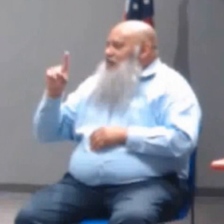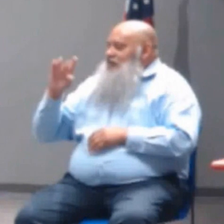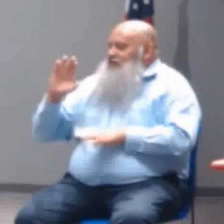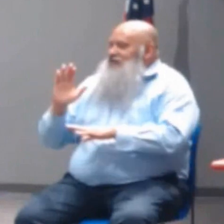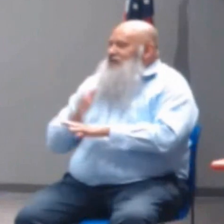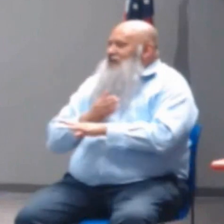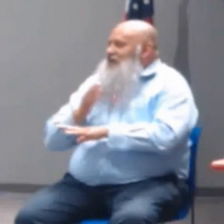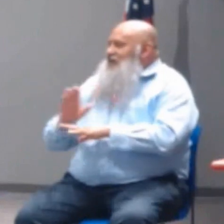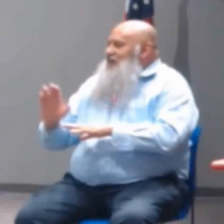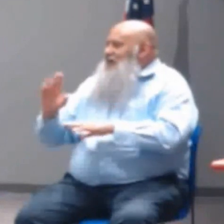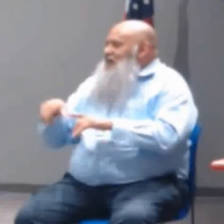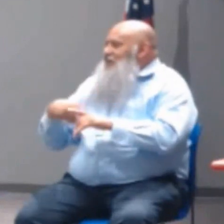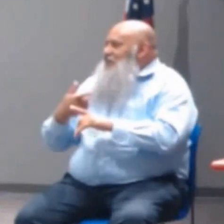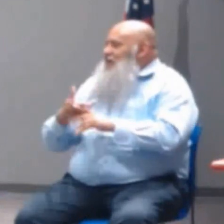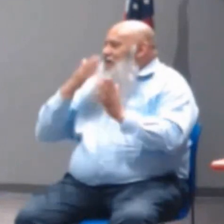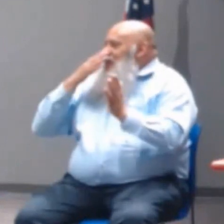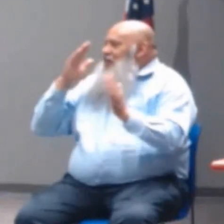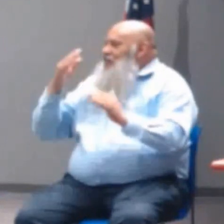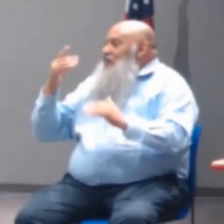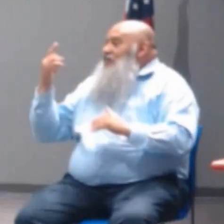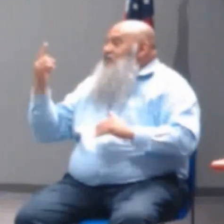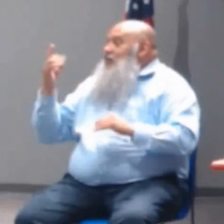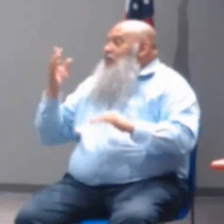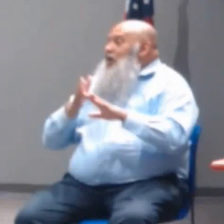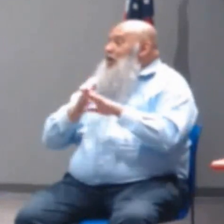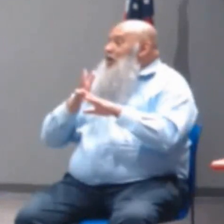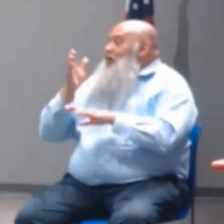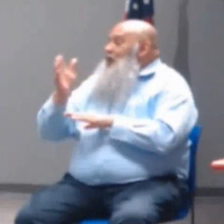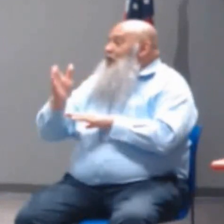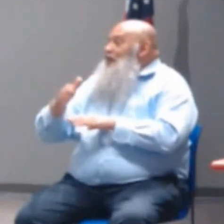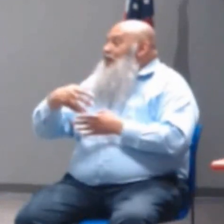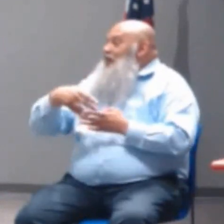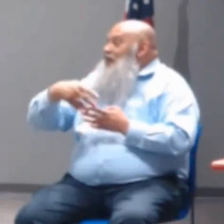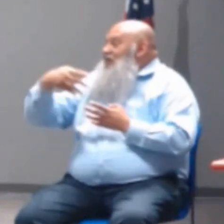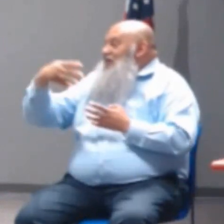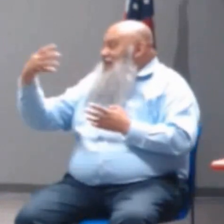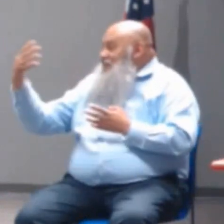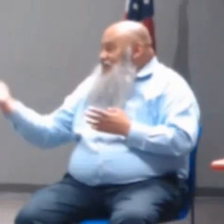movingly about hope somewhere over the rainbow?